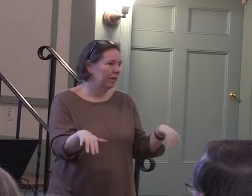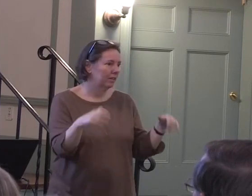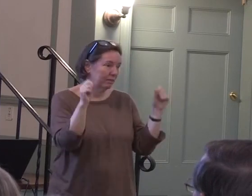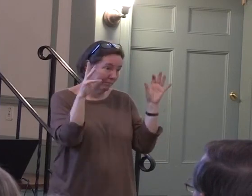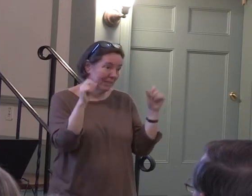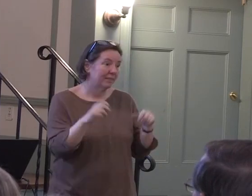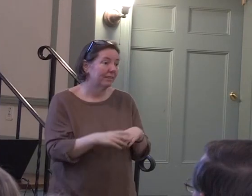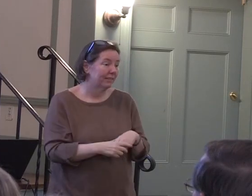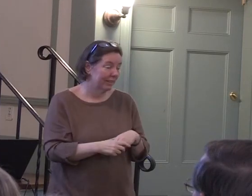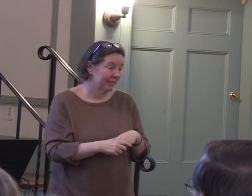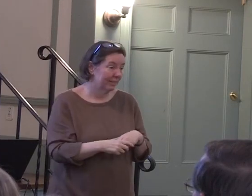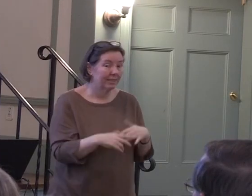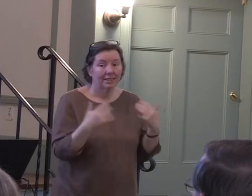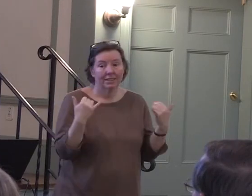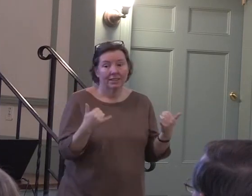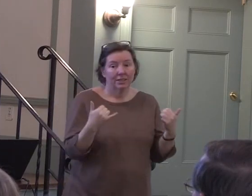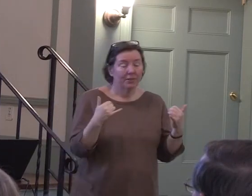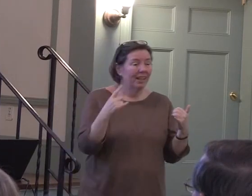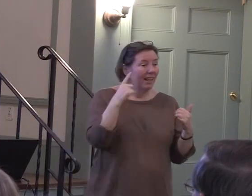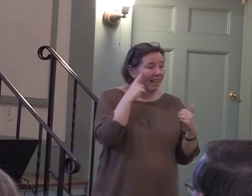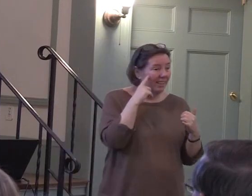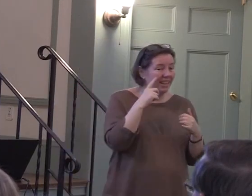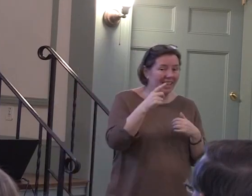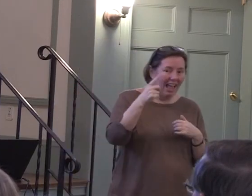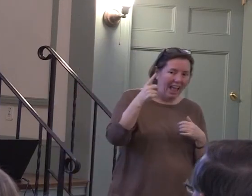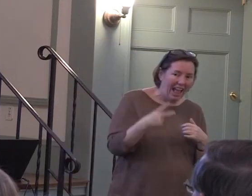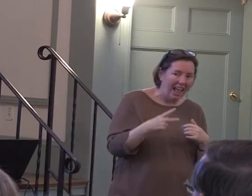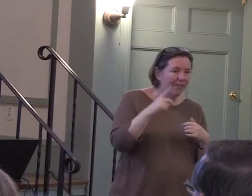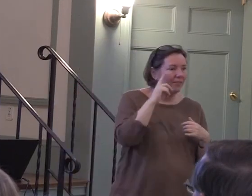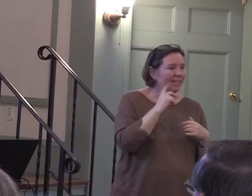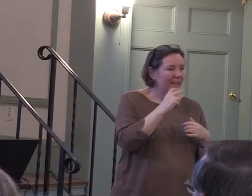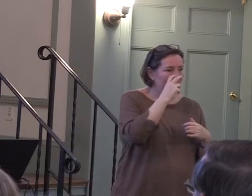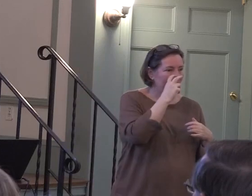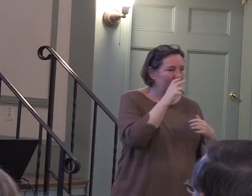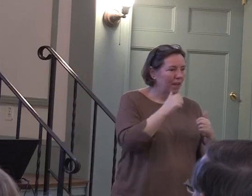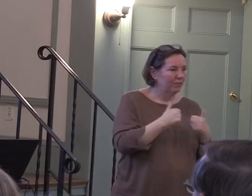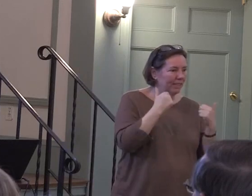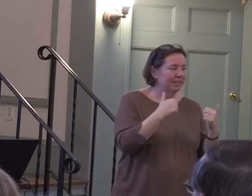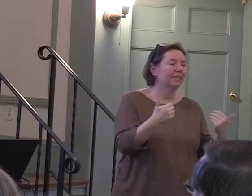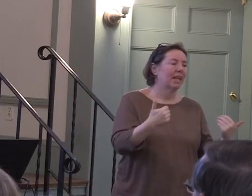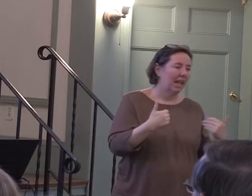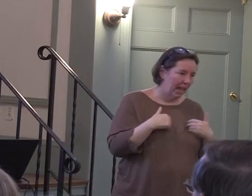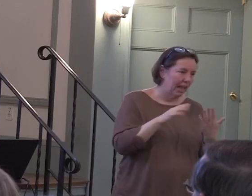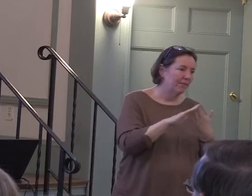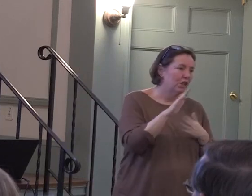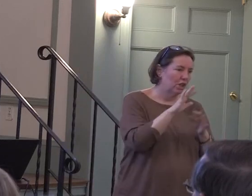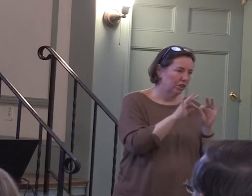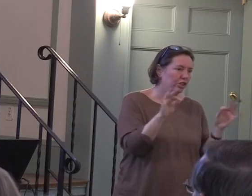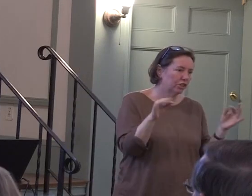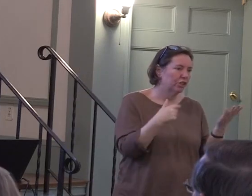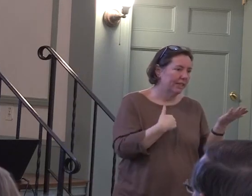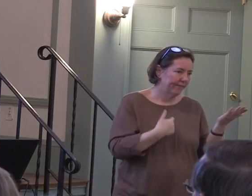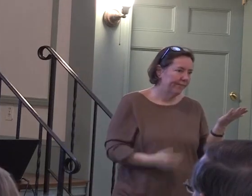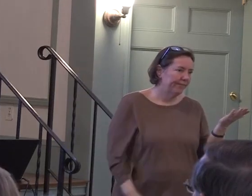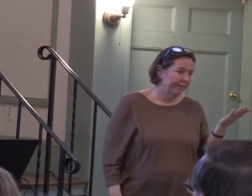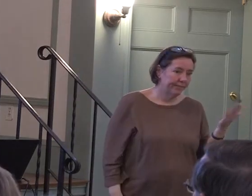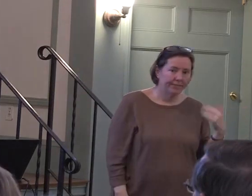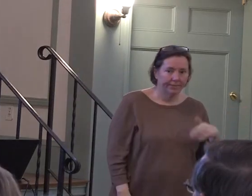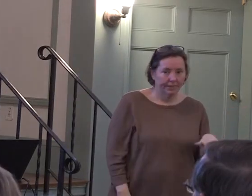that. Today, I believe half of our deaf-blind residents have college degrees.